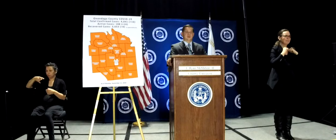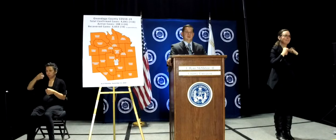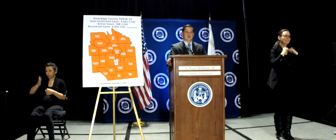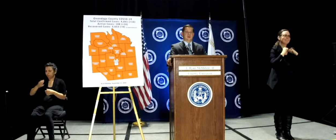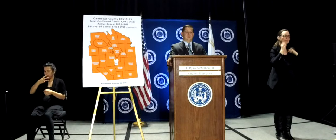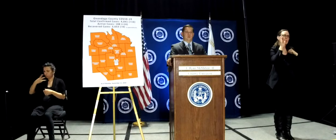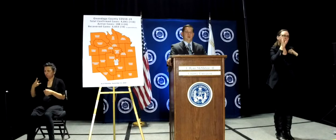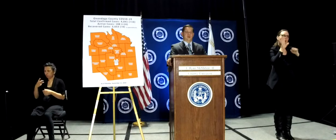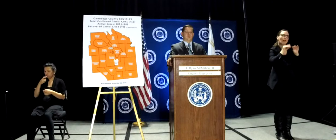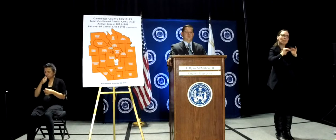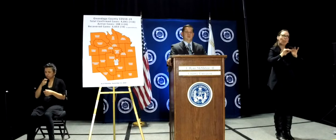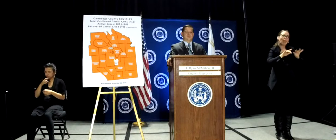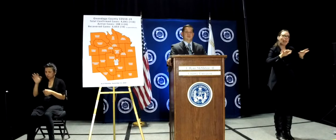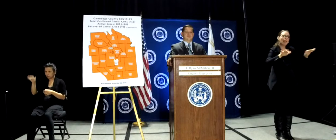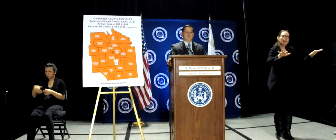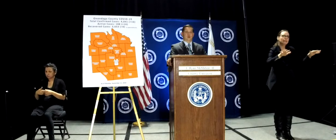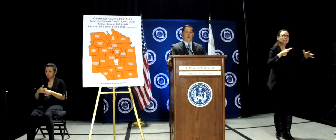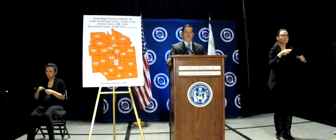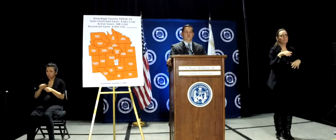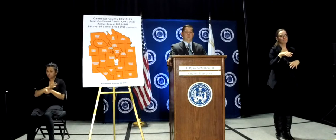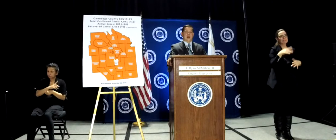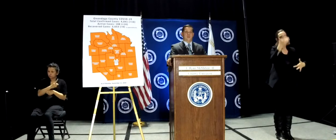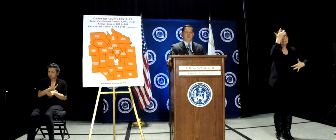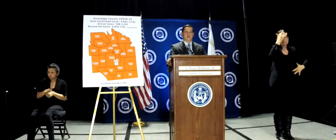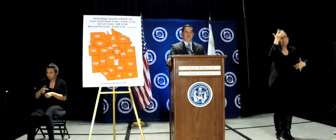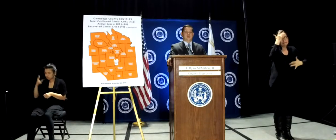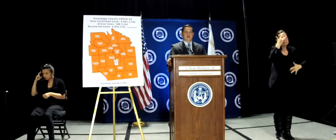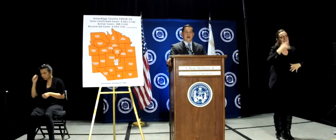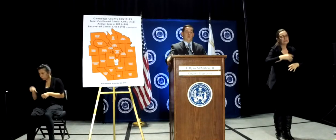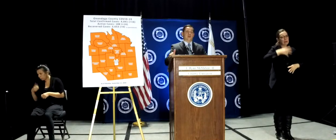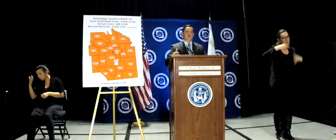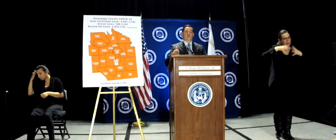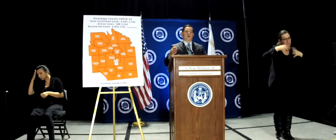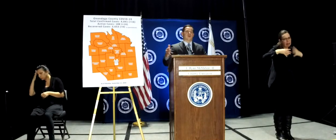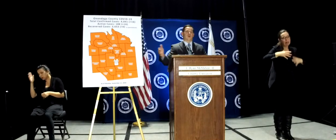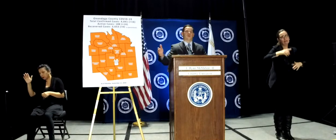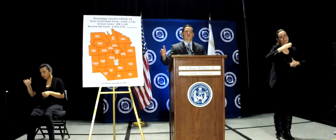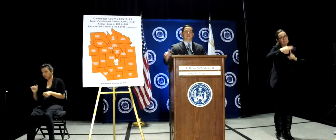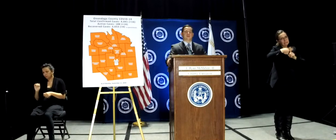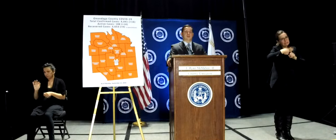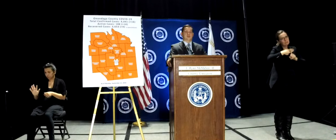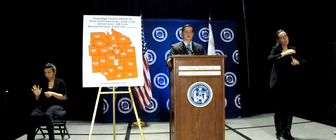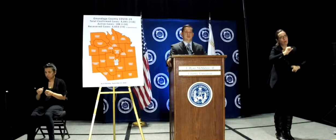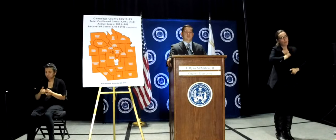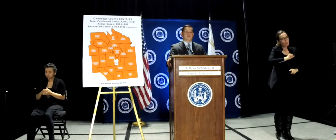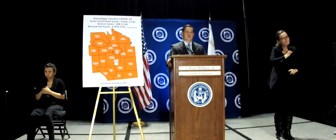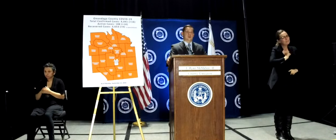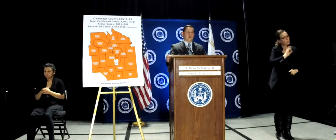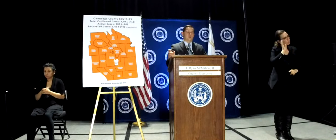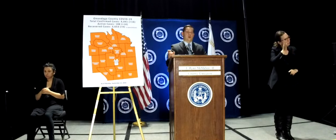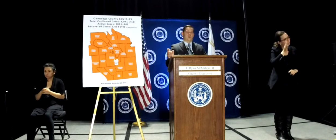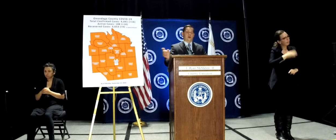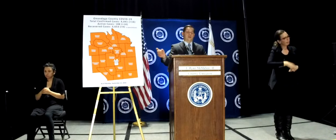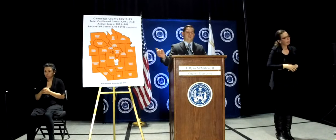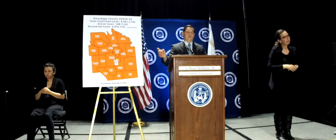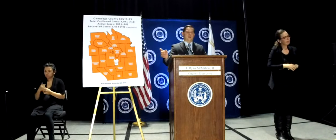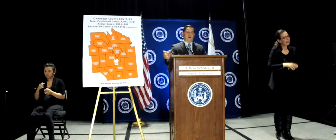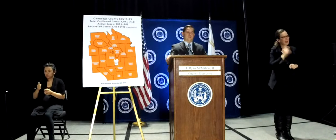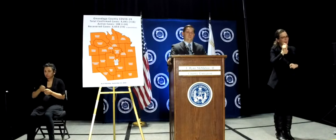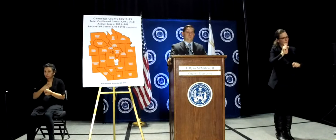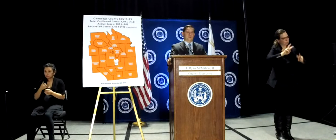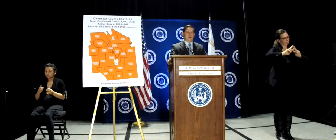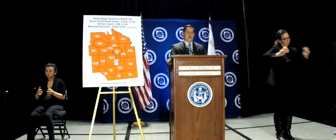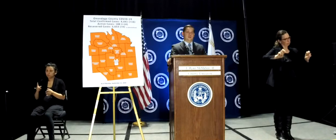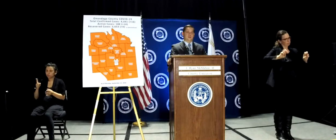and the runny noses and the coughs will happen, and now we need to rule out COVID. So this is a quick way to do